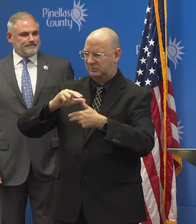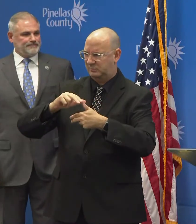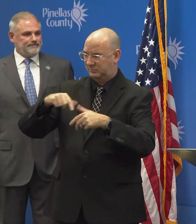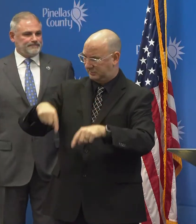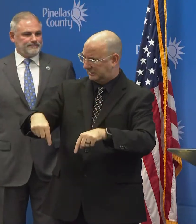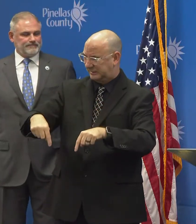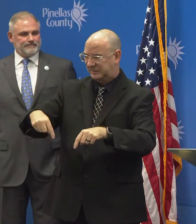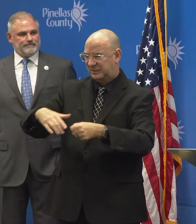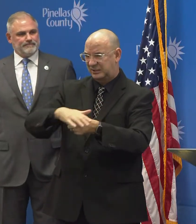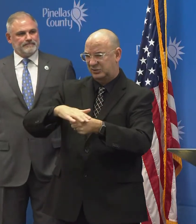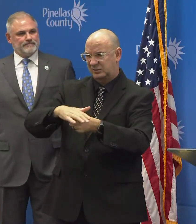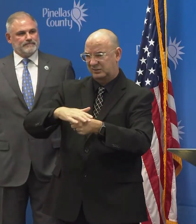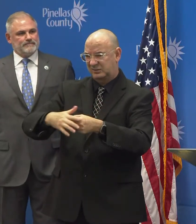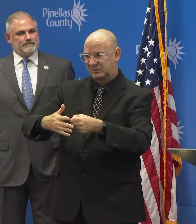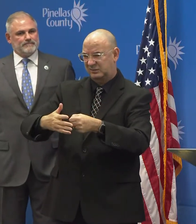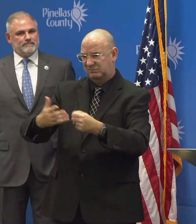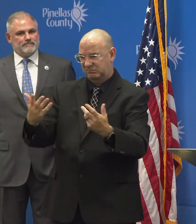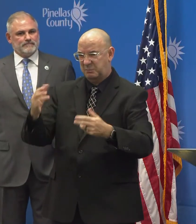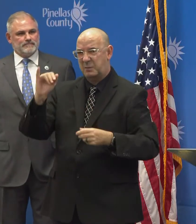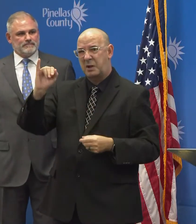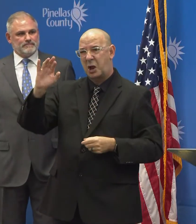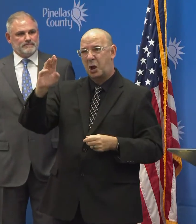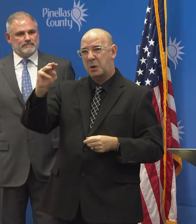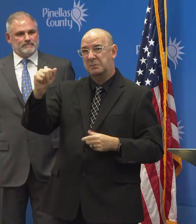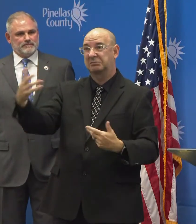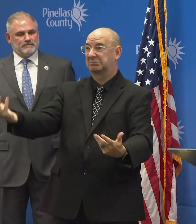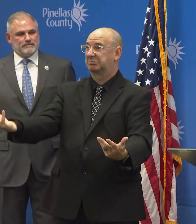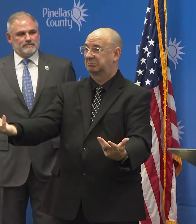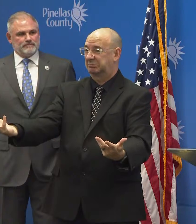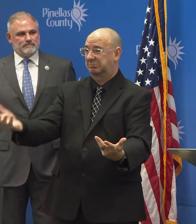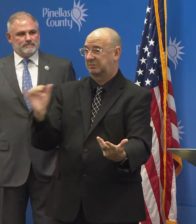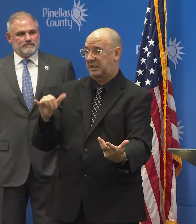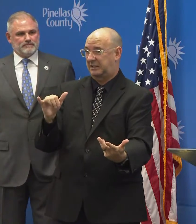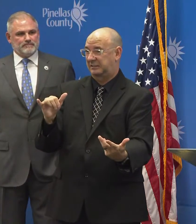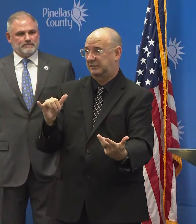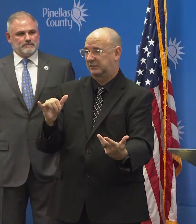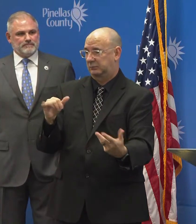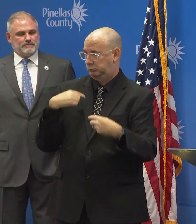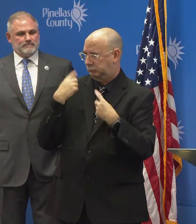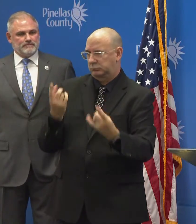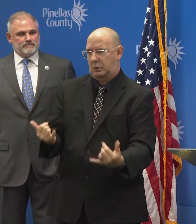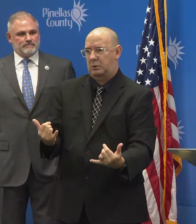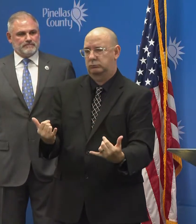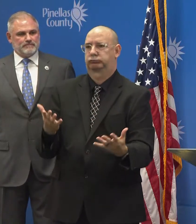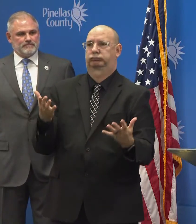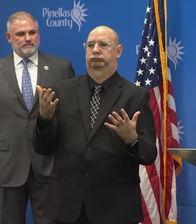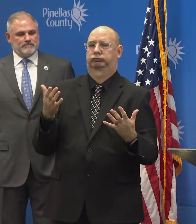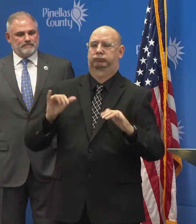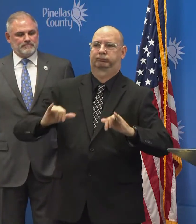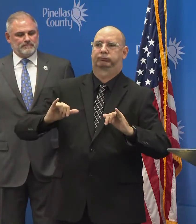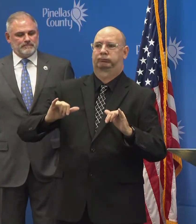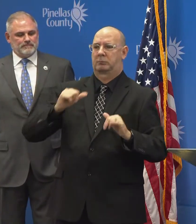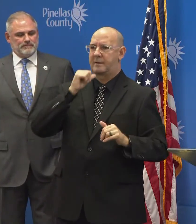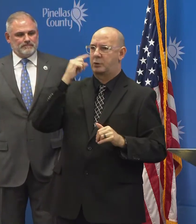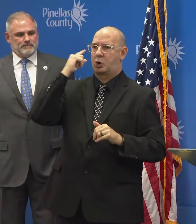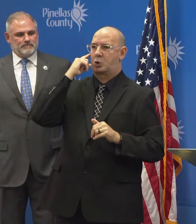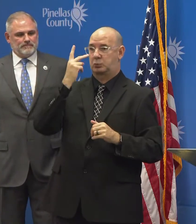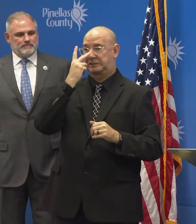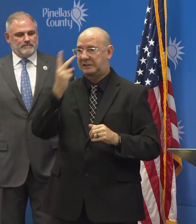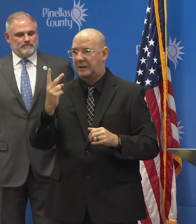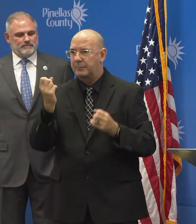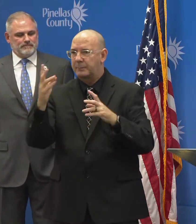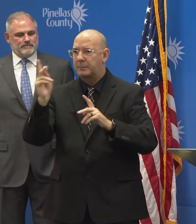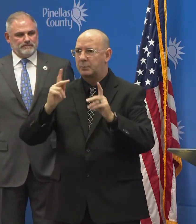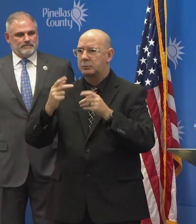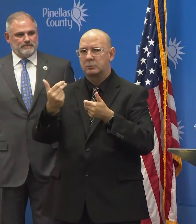then. And as you see, your state government, your local government, your county and cities are all working together. Our folks are